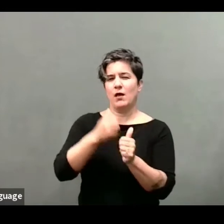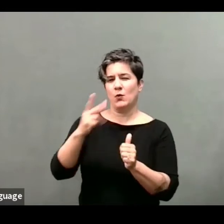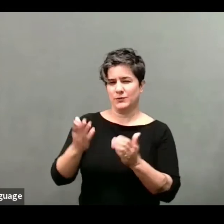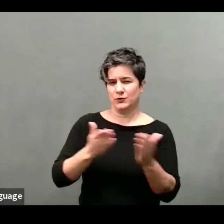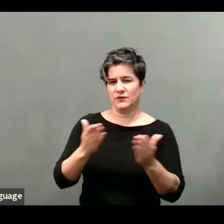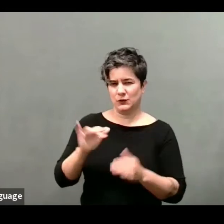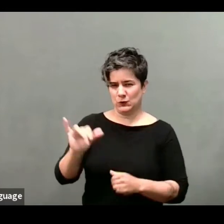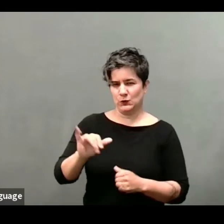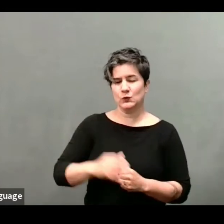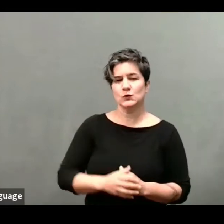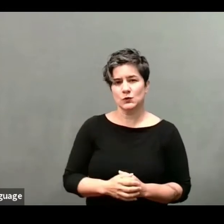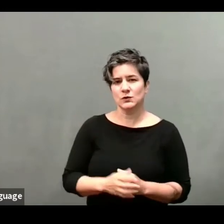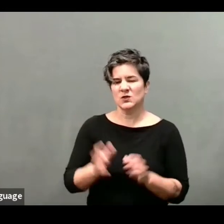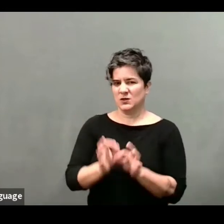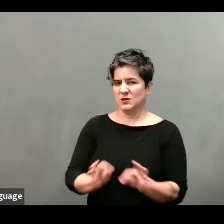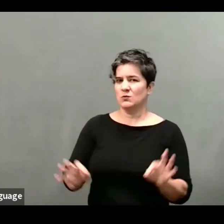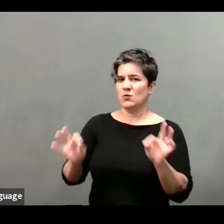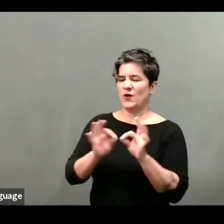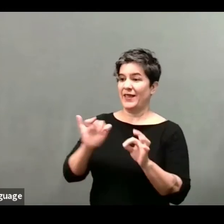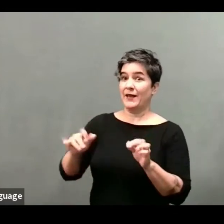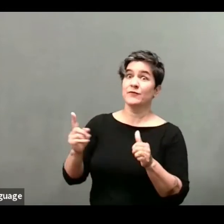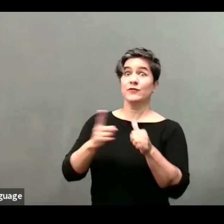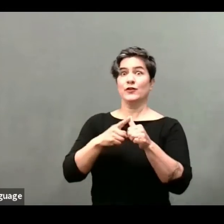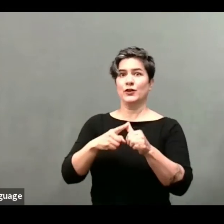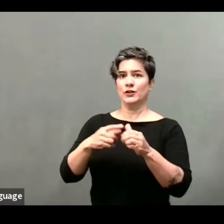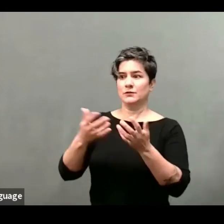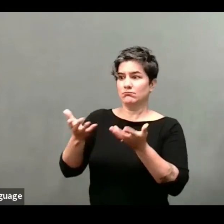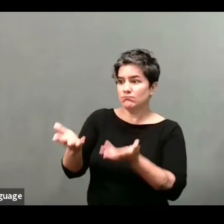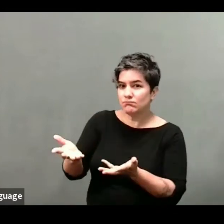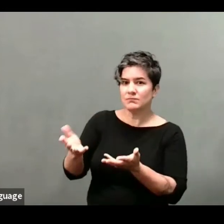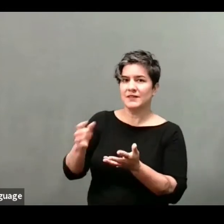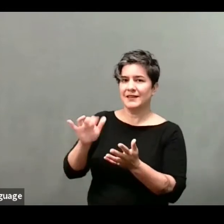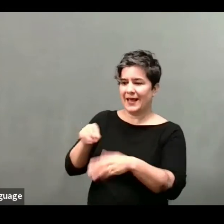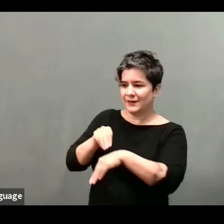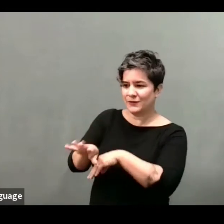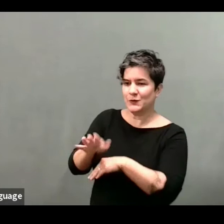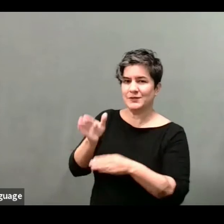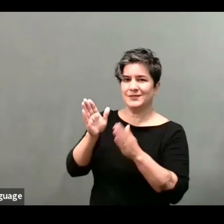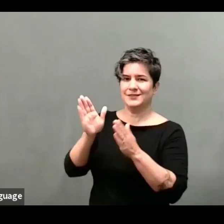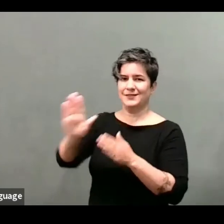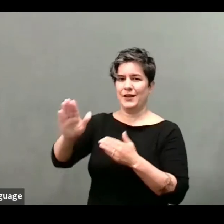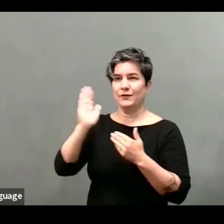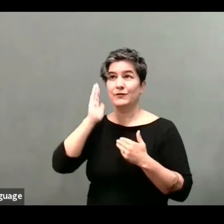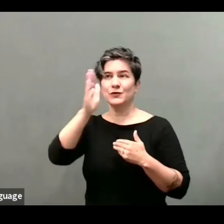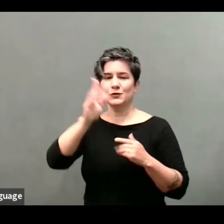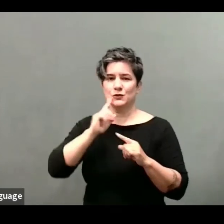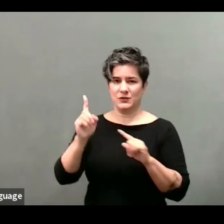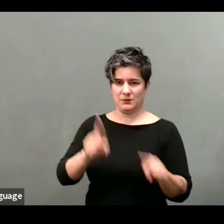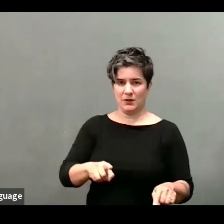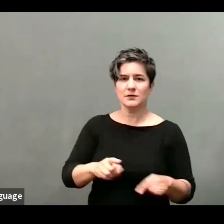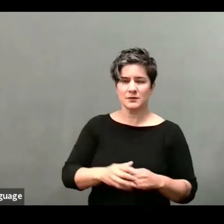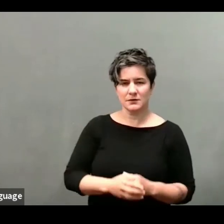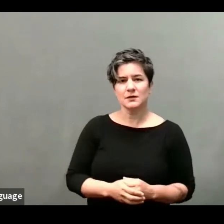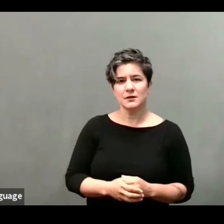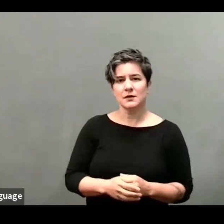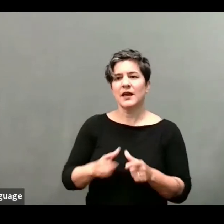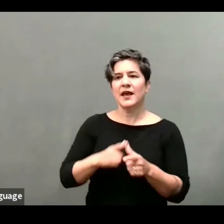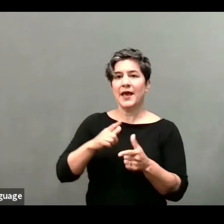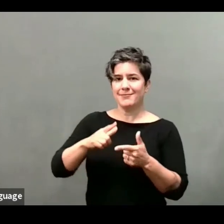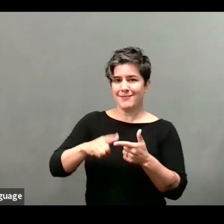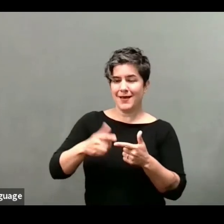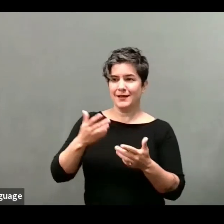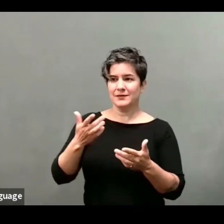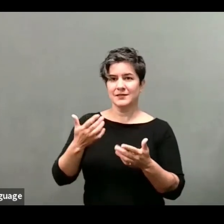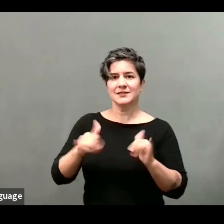after the fact. So that's really important to remember, that as much as we can be present in the moment, it's going to increase the likelihood that they're going to keep asking